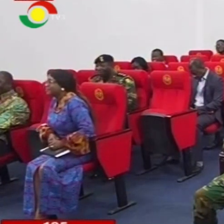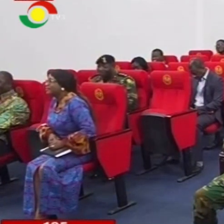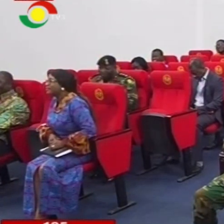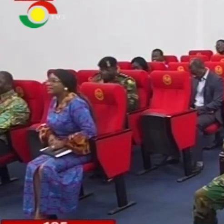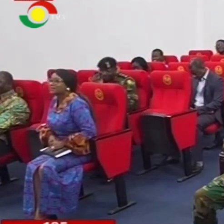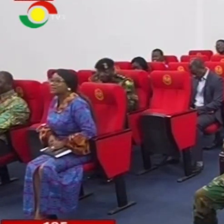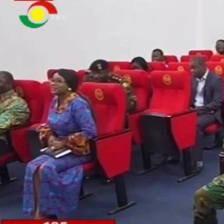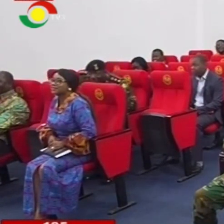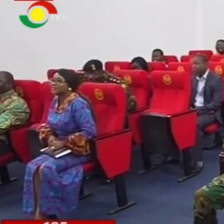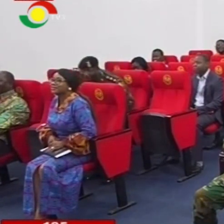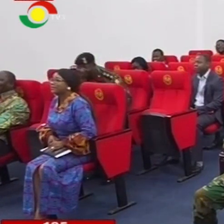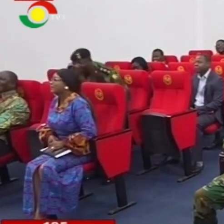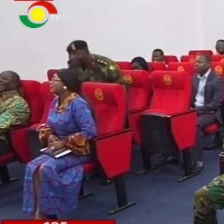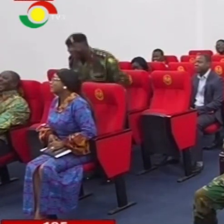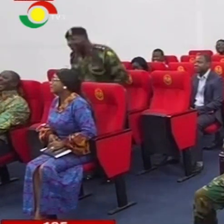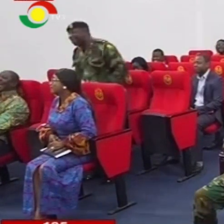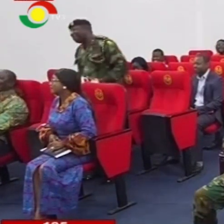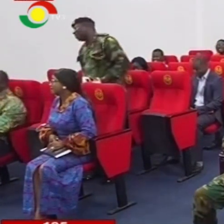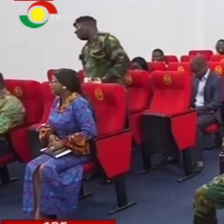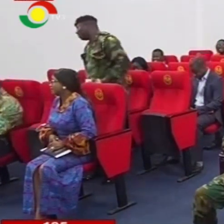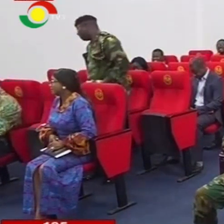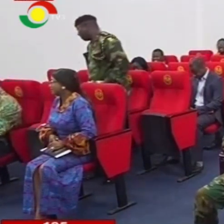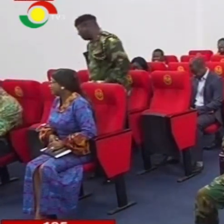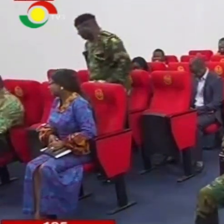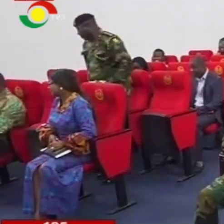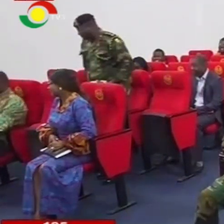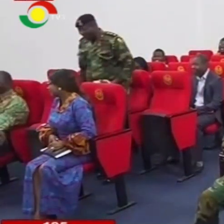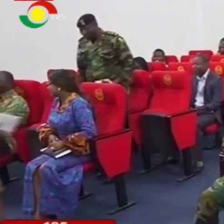Minister, I want them to test you again.